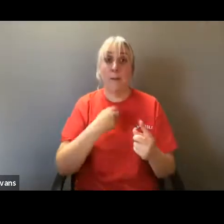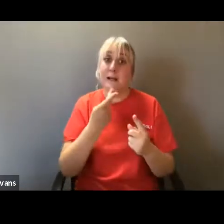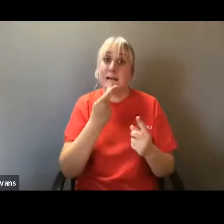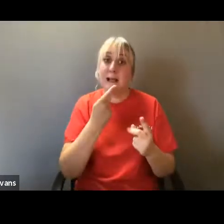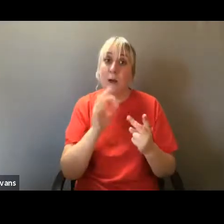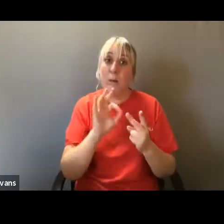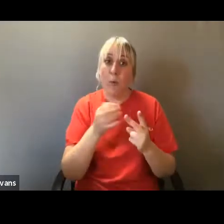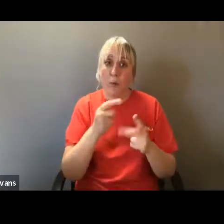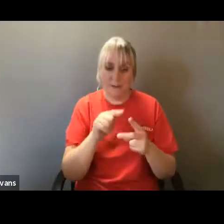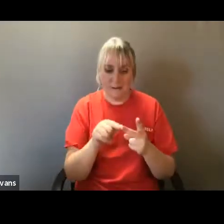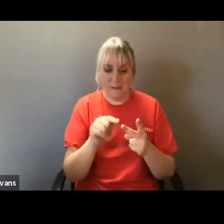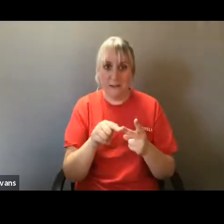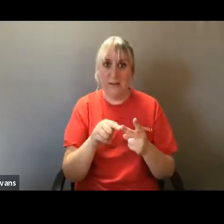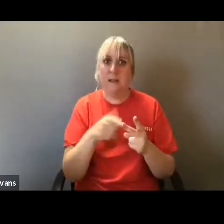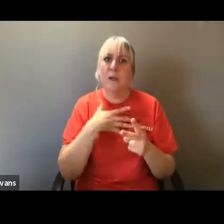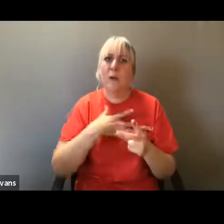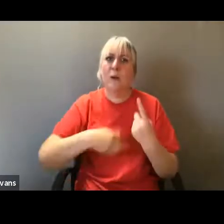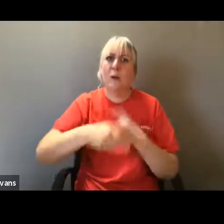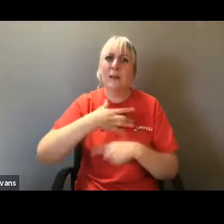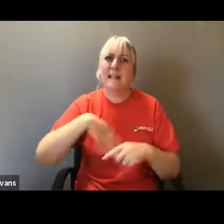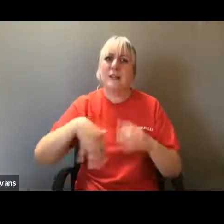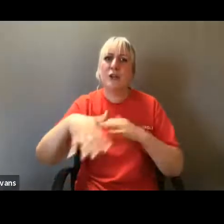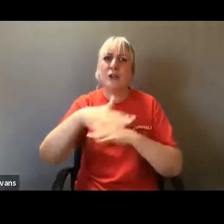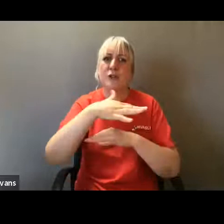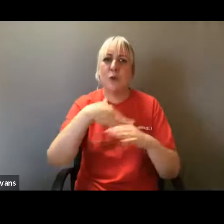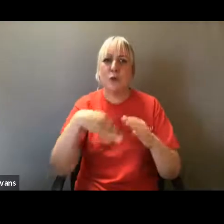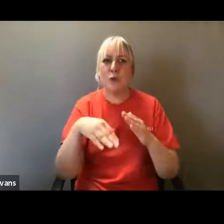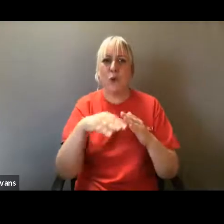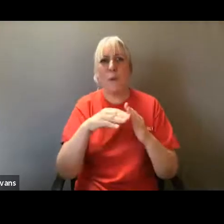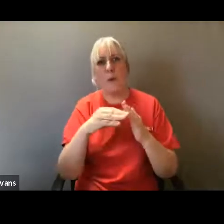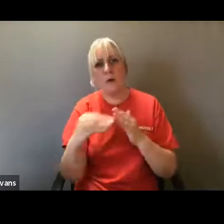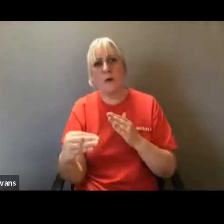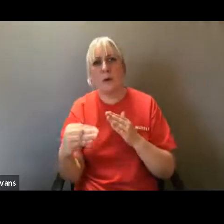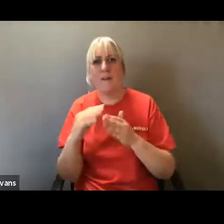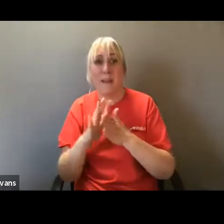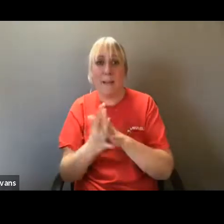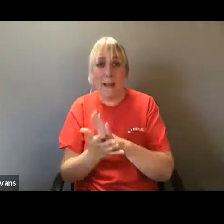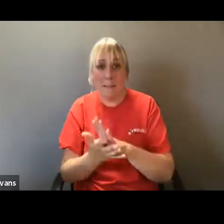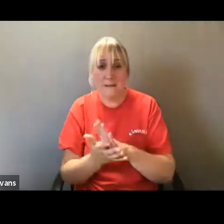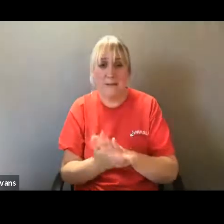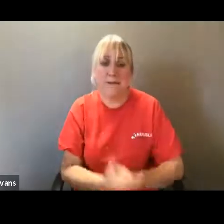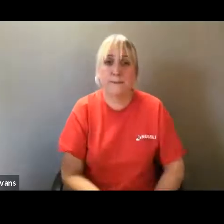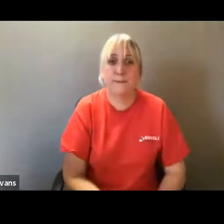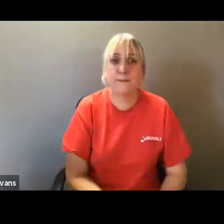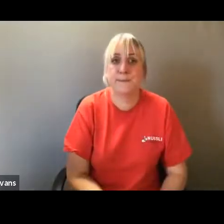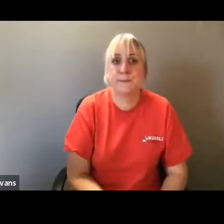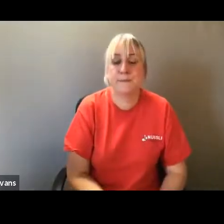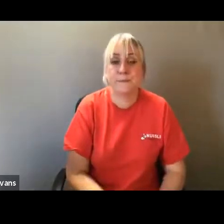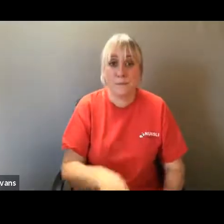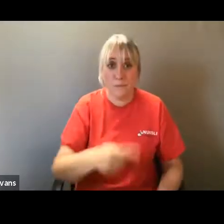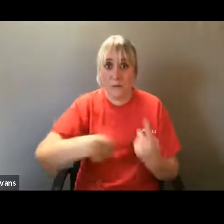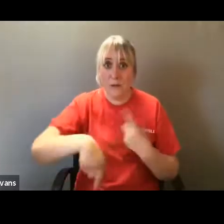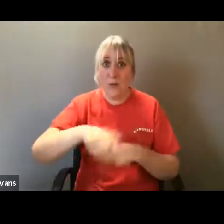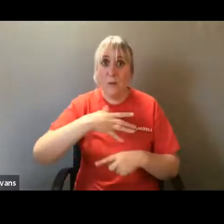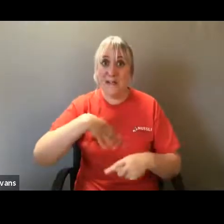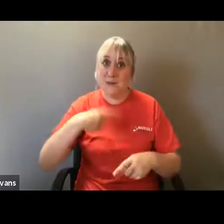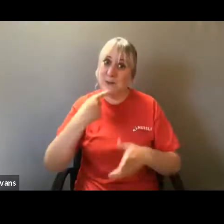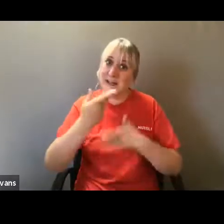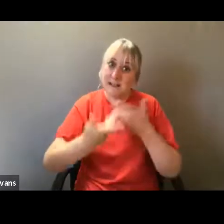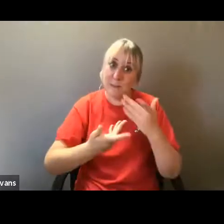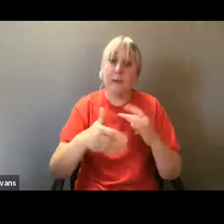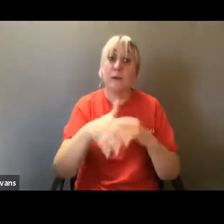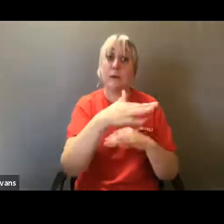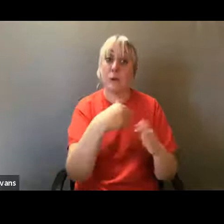social model of impairment. So as I've mentioned just now, I think we need to emphasise that the social model